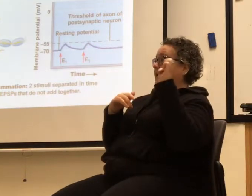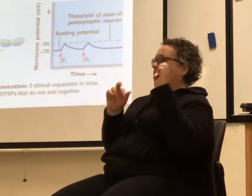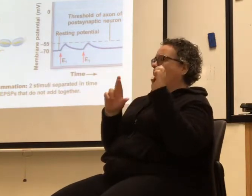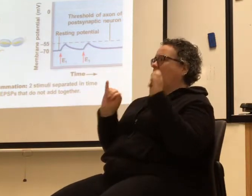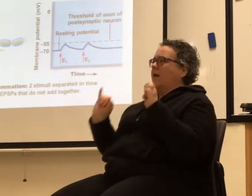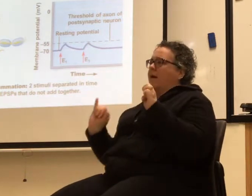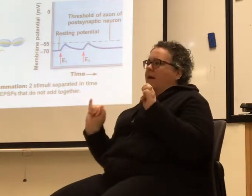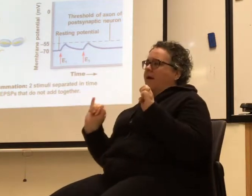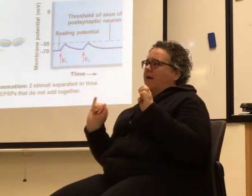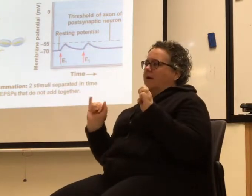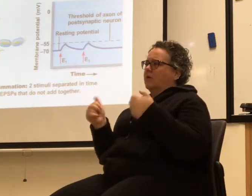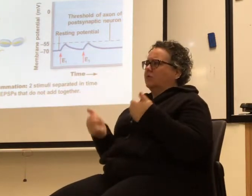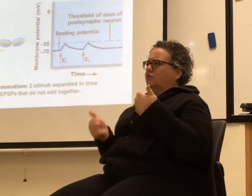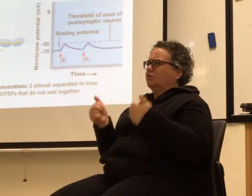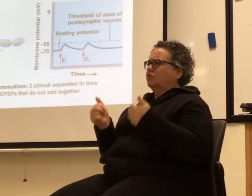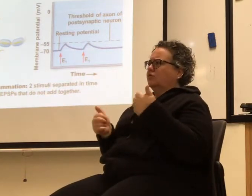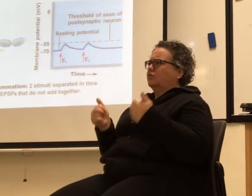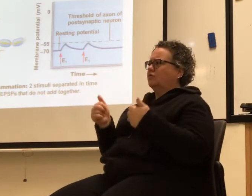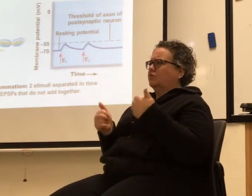Were there